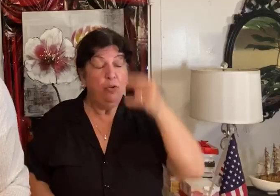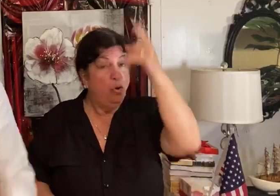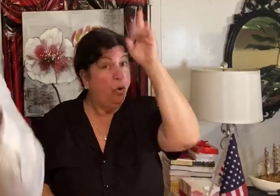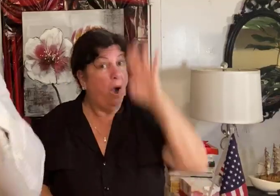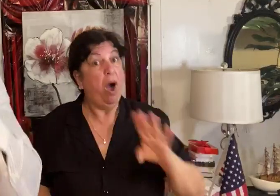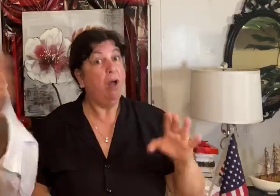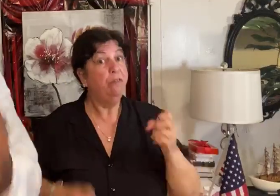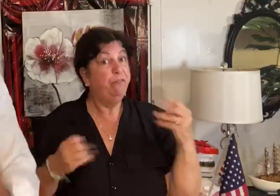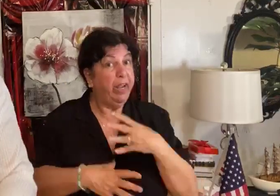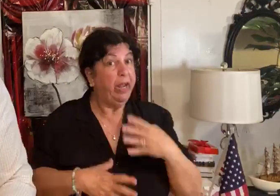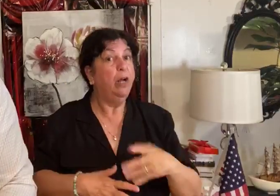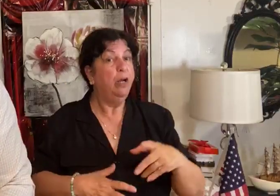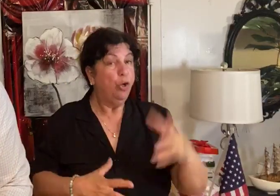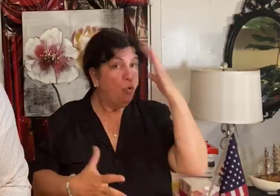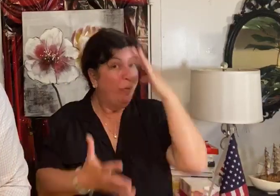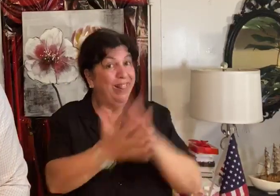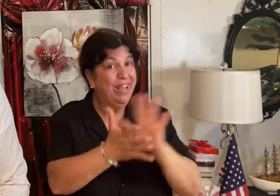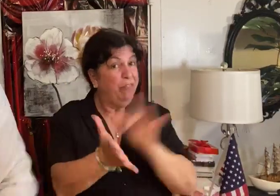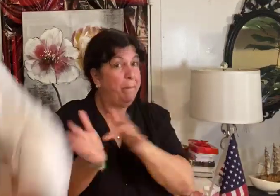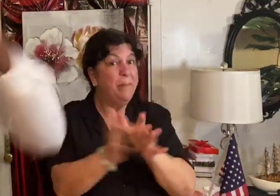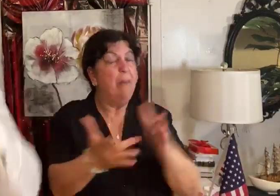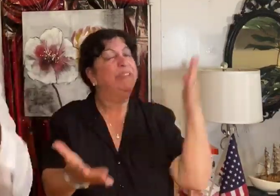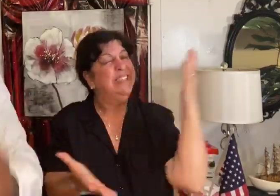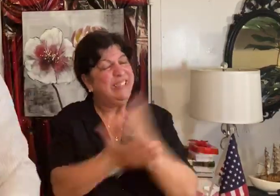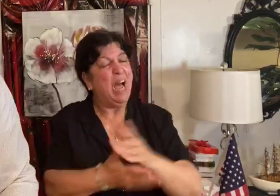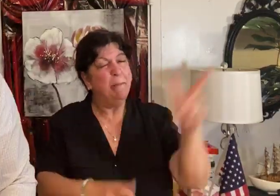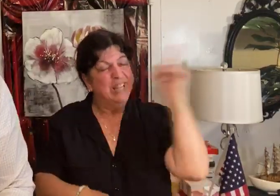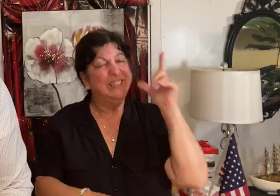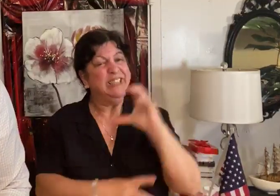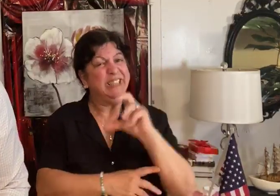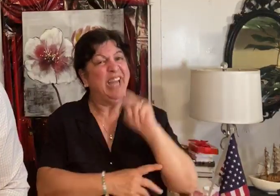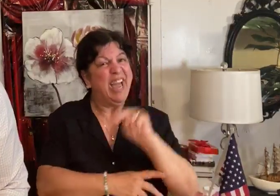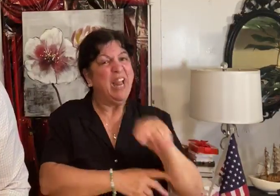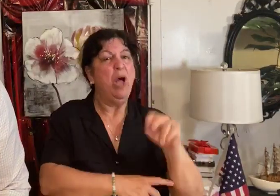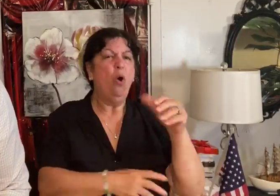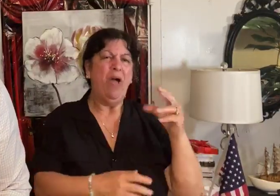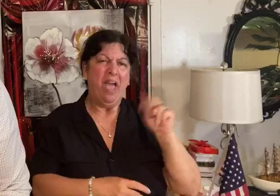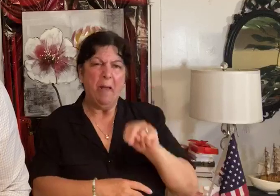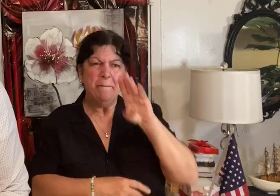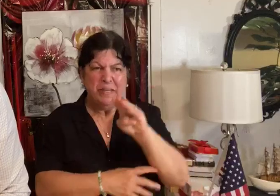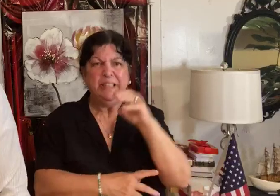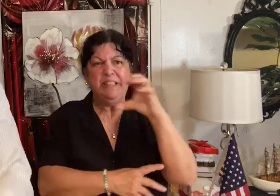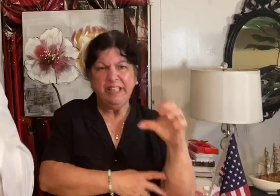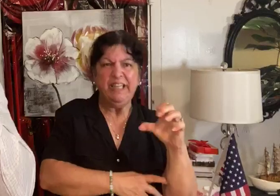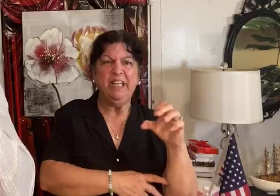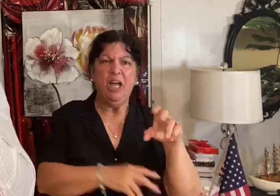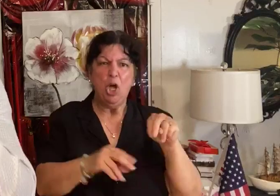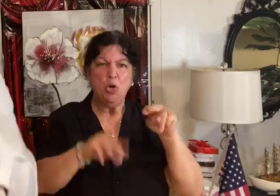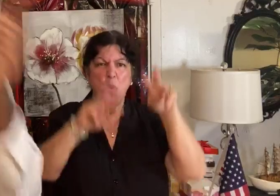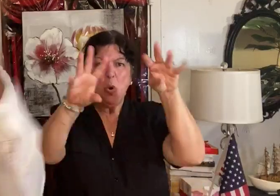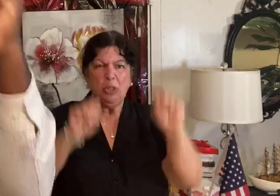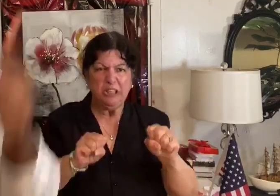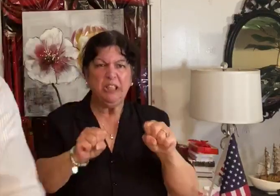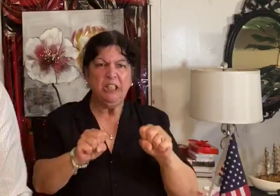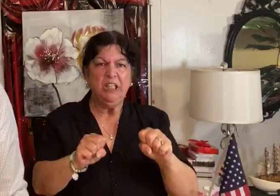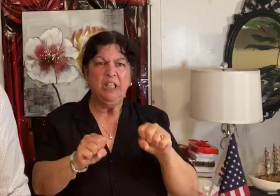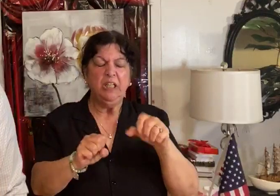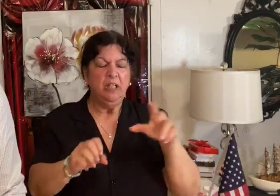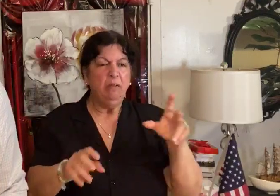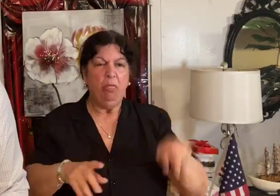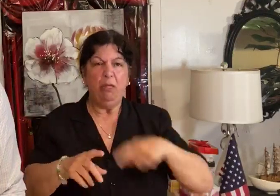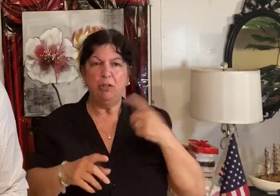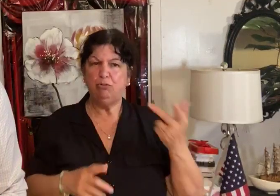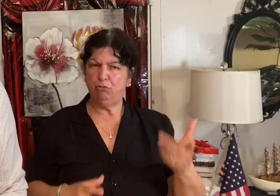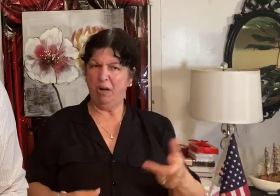the Bible, stop listening to the CNN. Stop listening to NBC and these news networks that try to stir up your